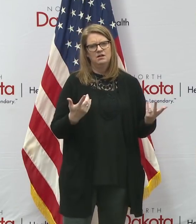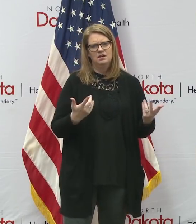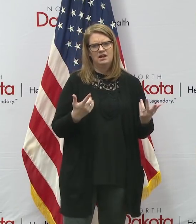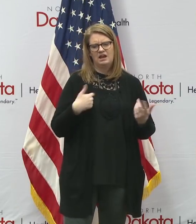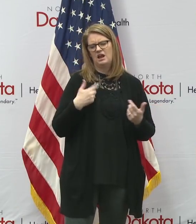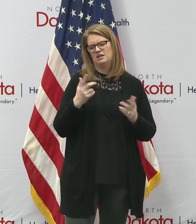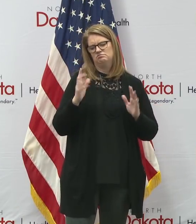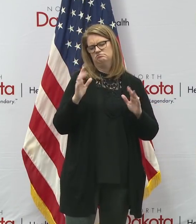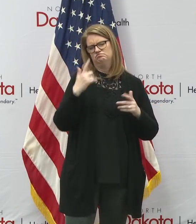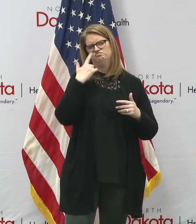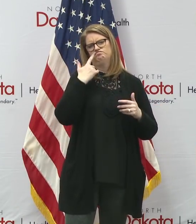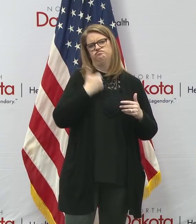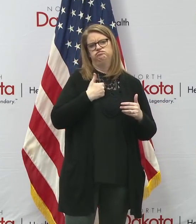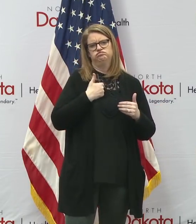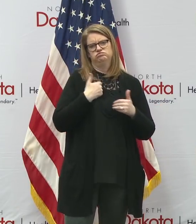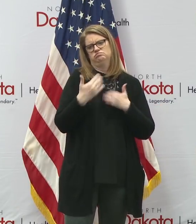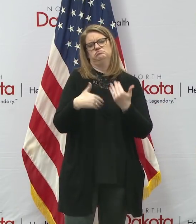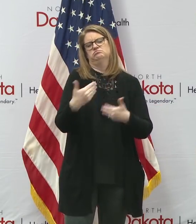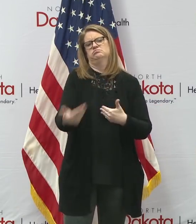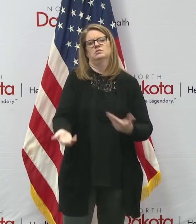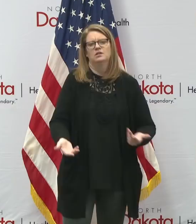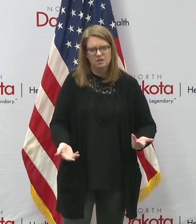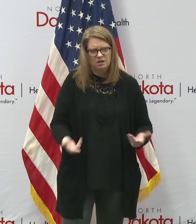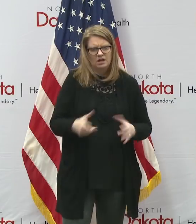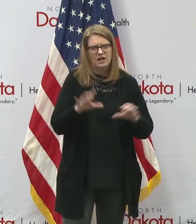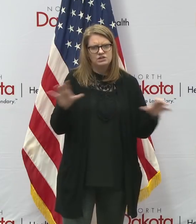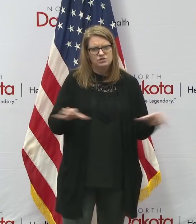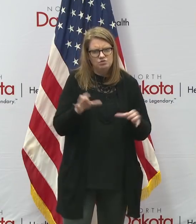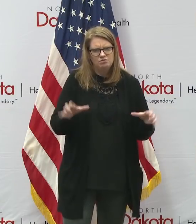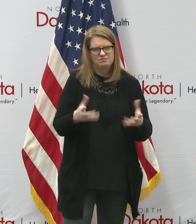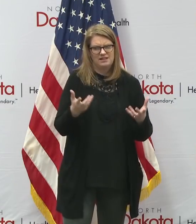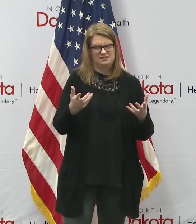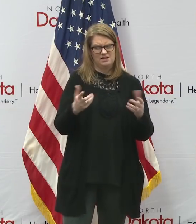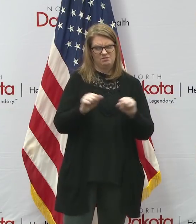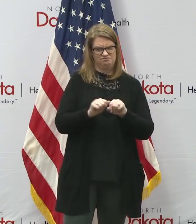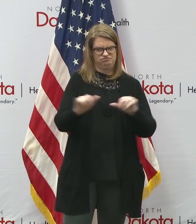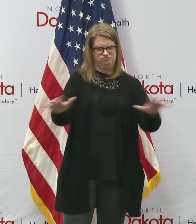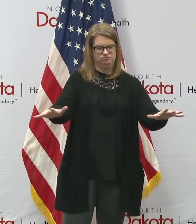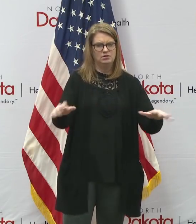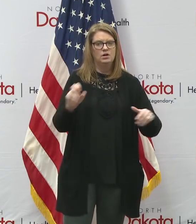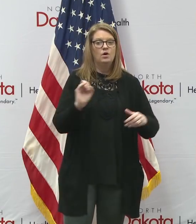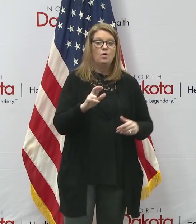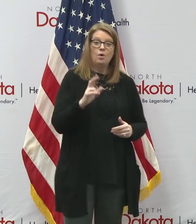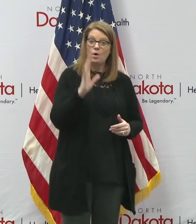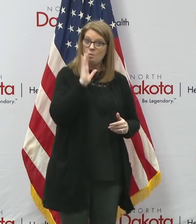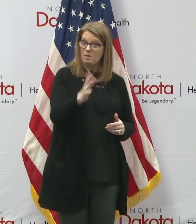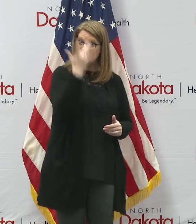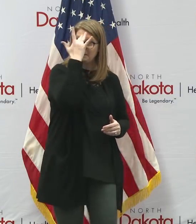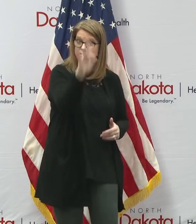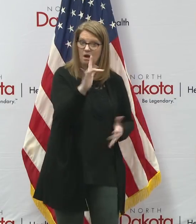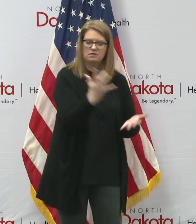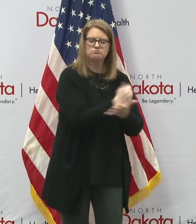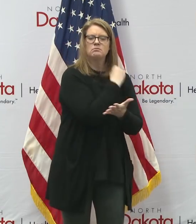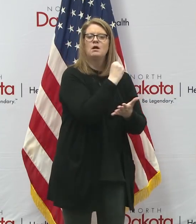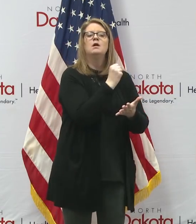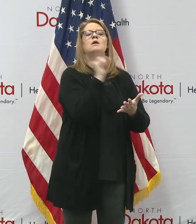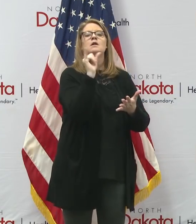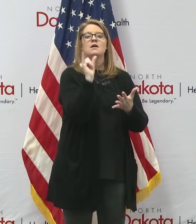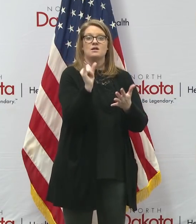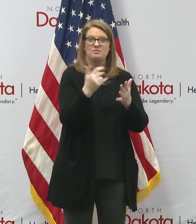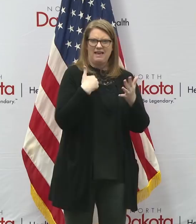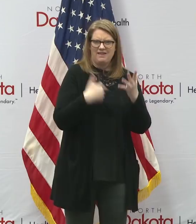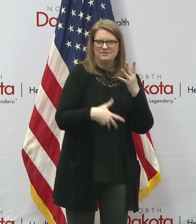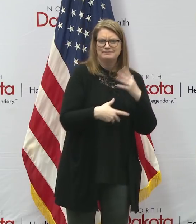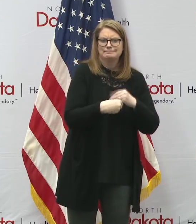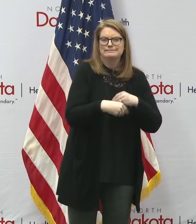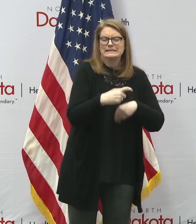hasten if they ignore things that would, and do activities that would hasten the spread, or will we actually be smart enough to utilize our lead time to change the